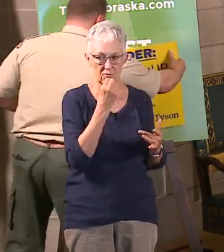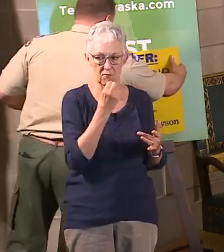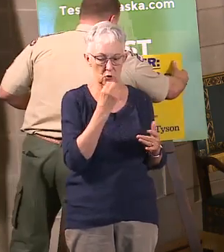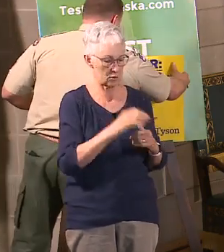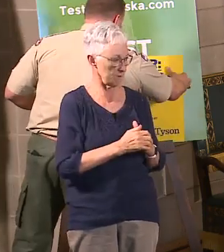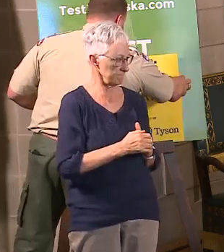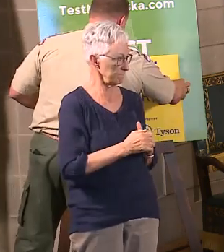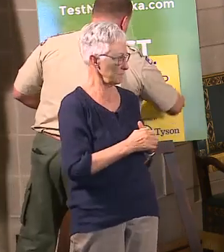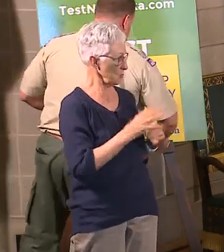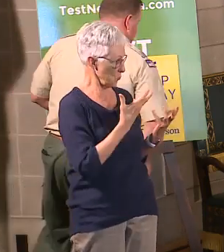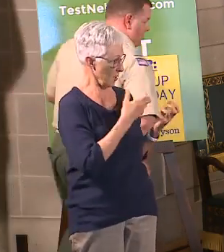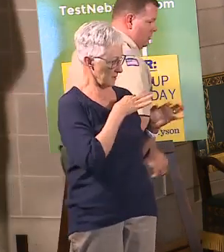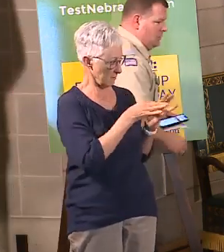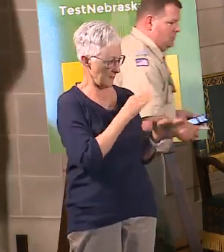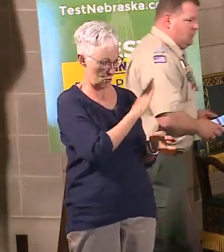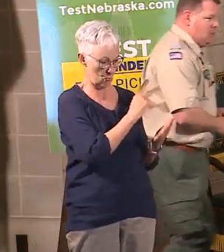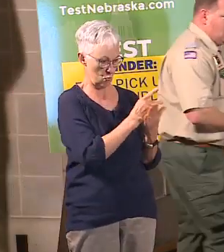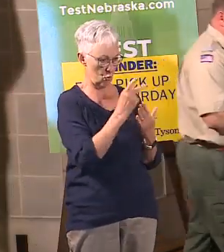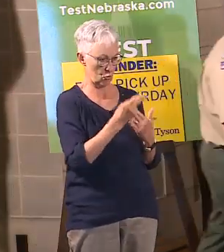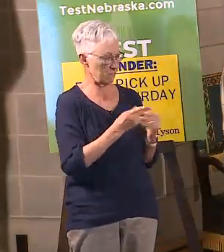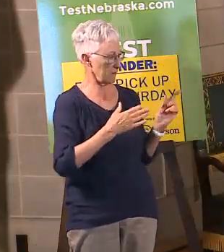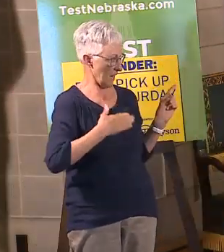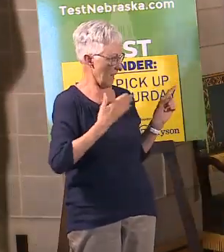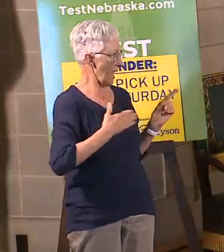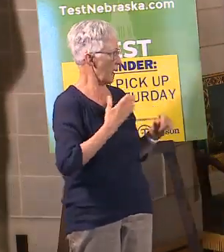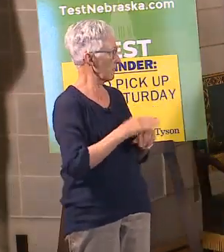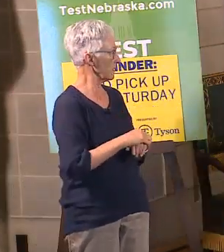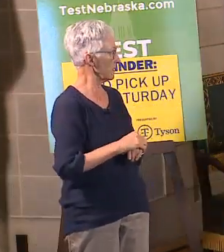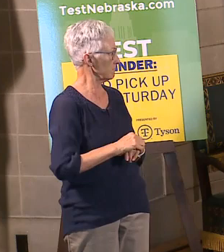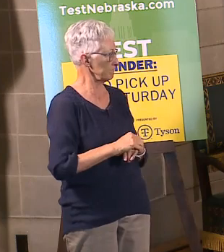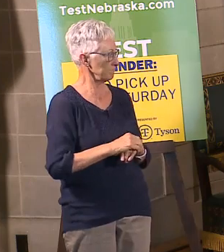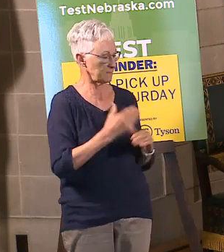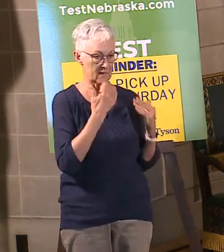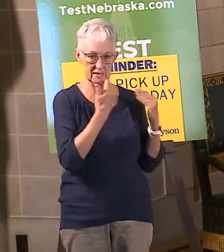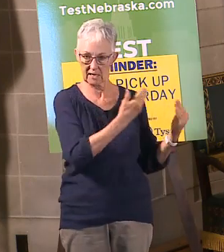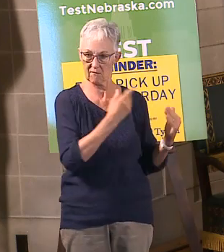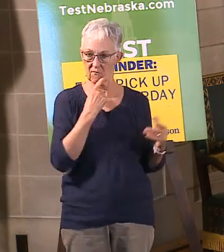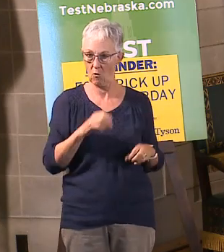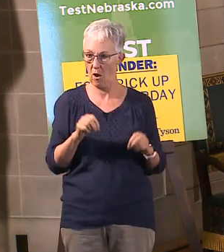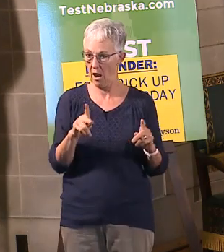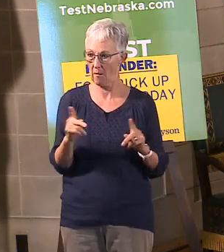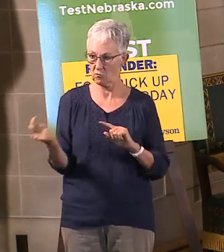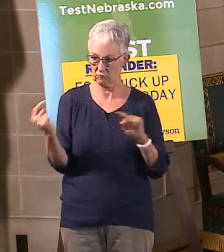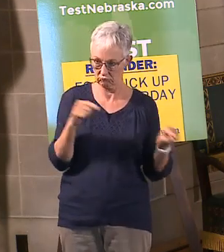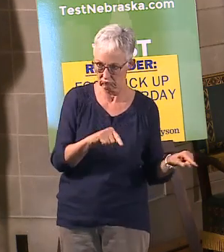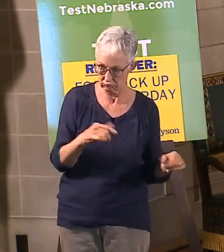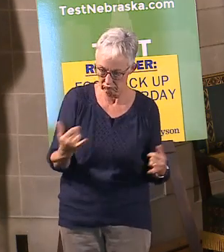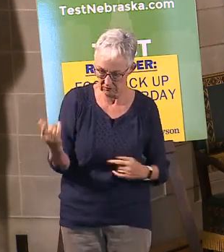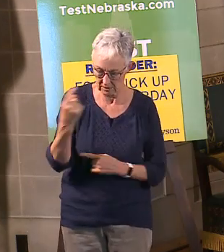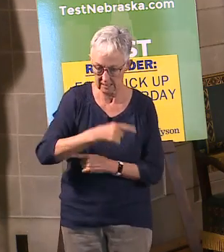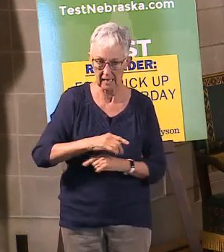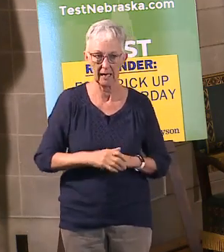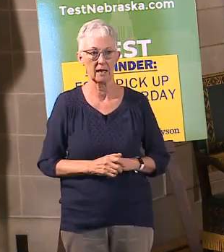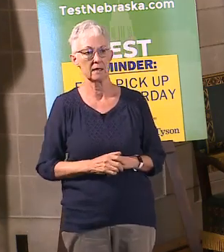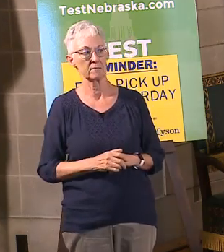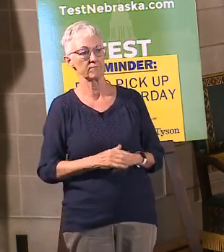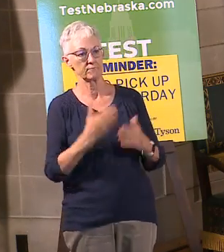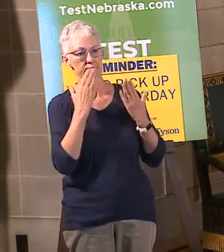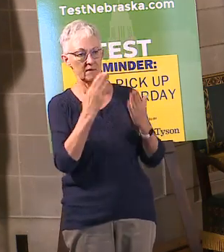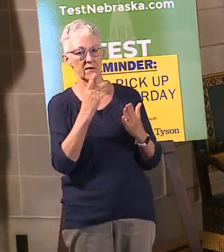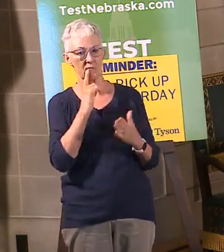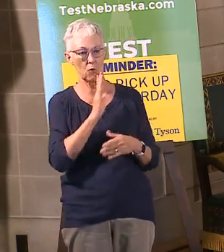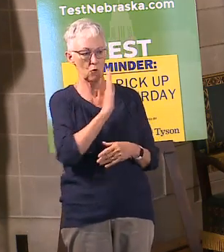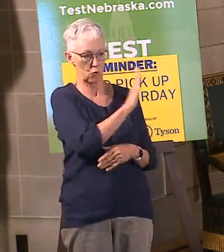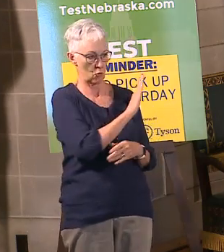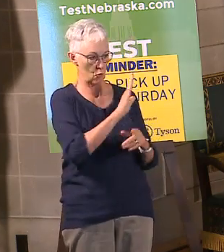Happy to, Governor Ricketts. Thank you for the opportunity to be here today. And thank you for your support and for